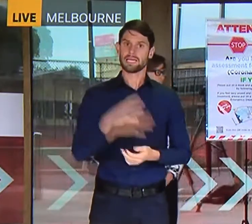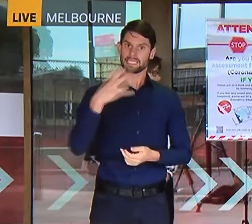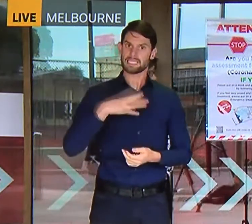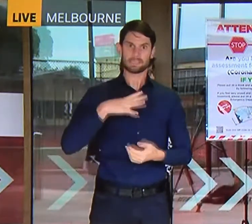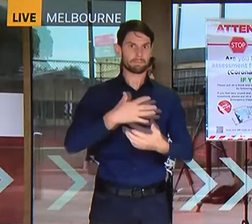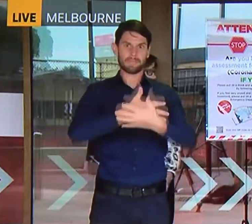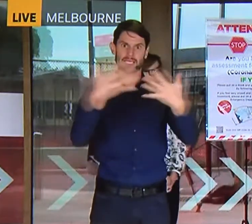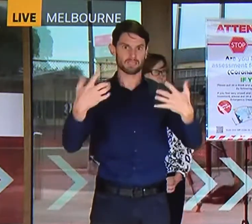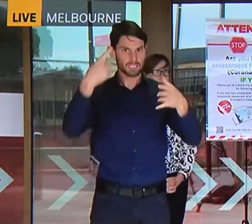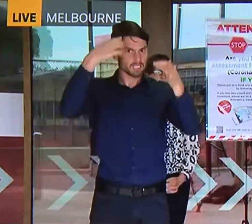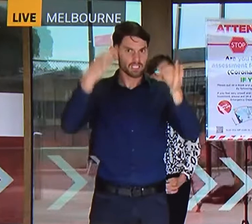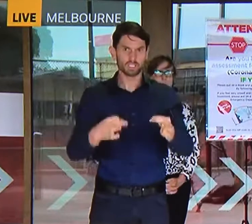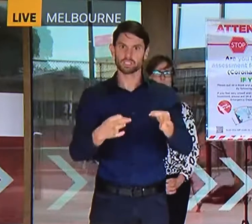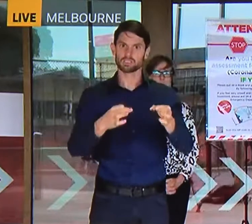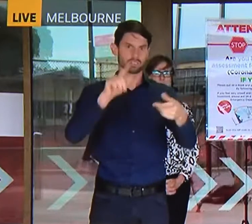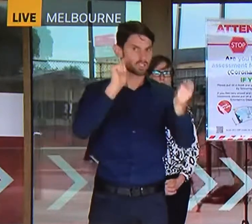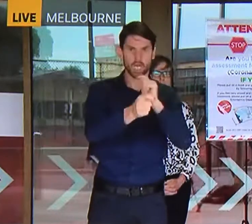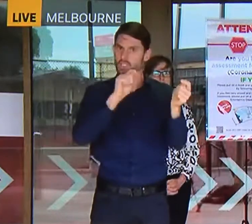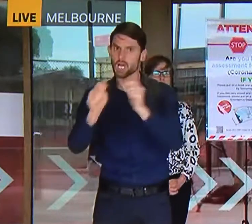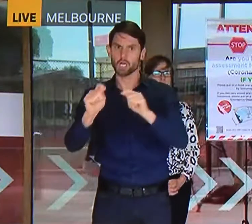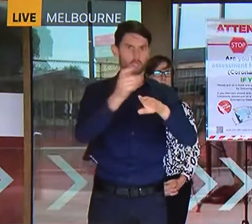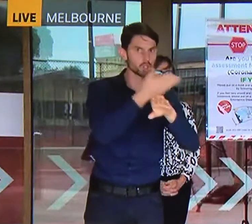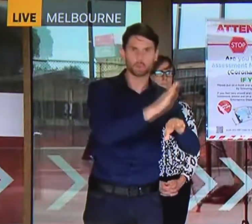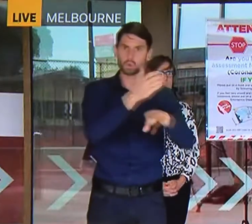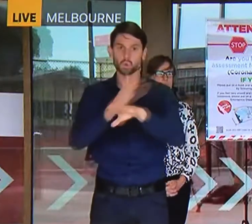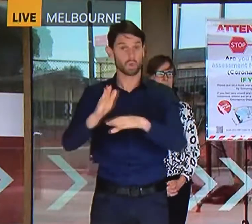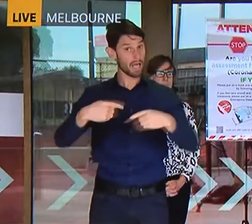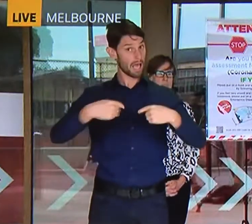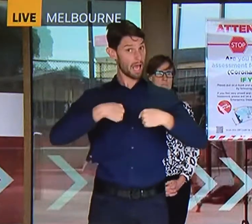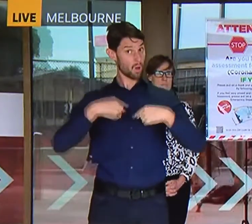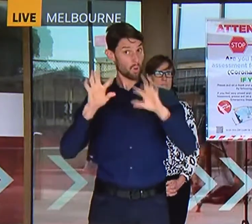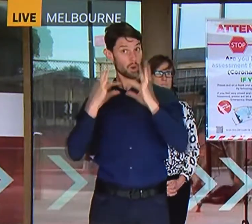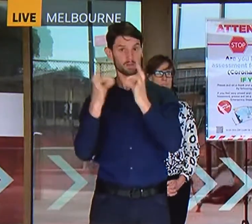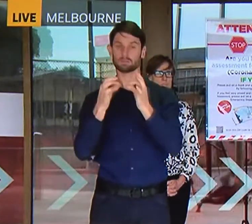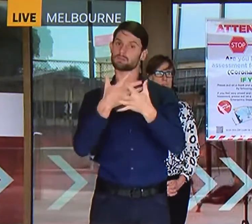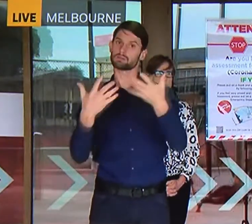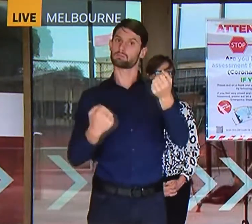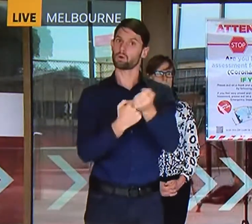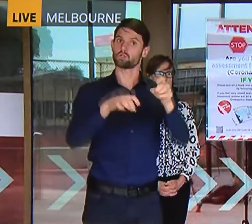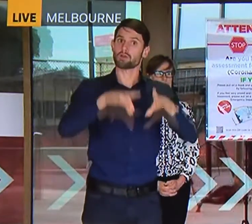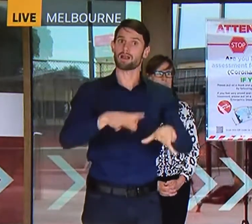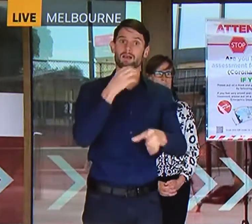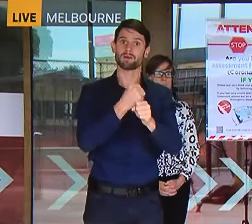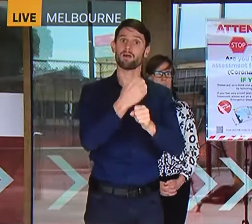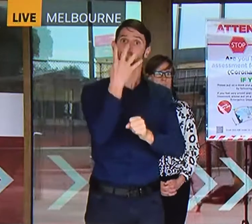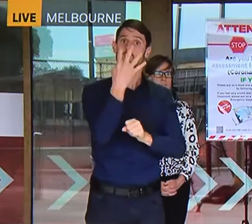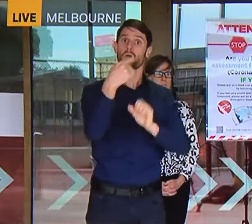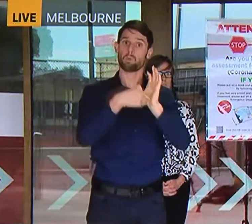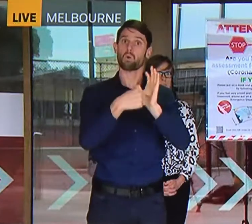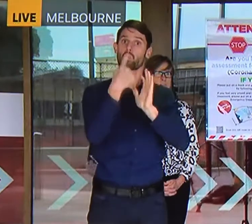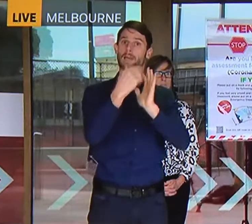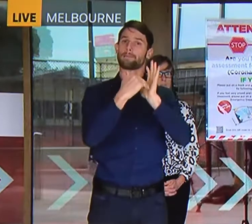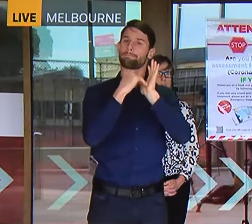extraordinary measures, and we support and the Commonwealth announcement today of the $4.1 million to